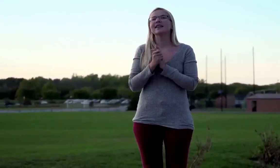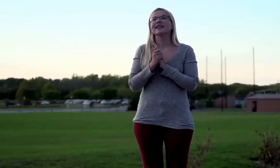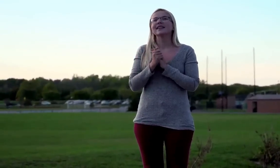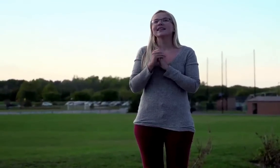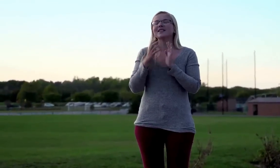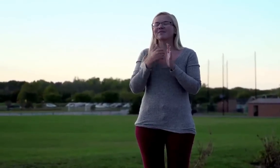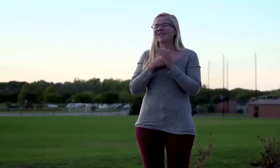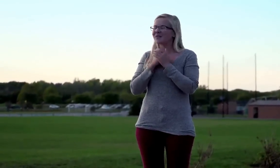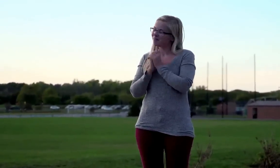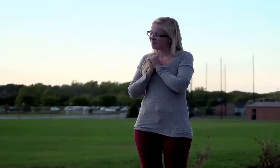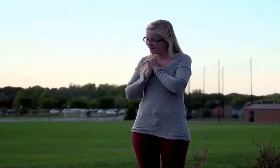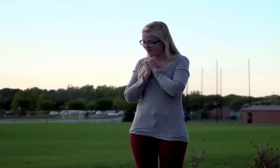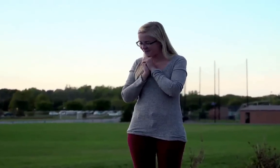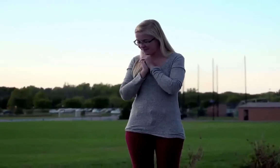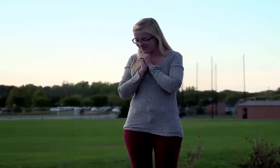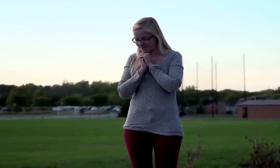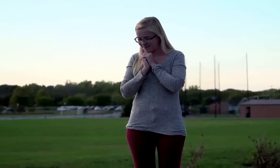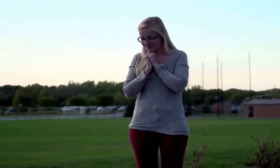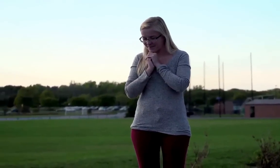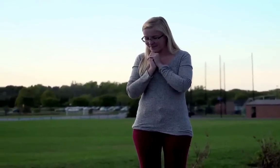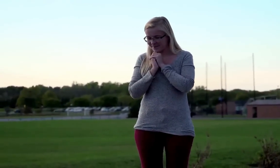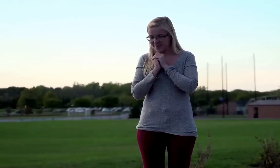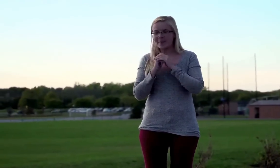leaders yourselves. I'm sorry.